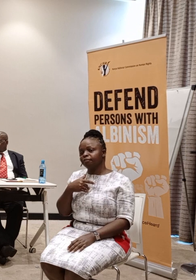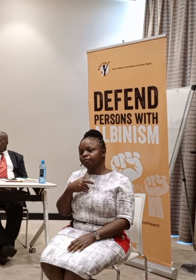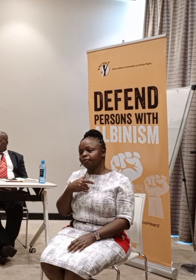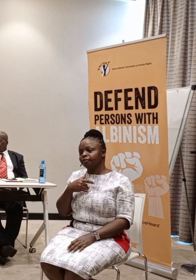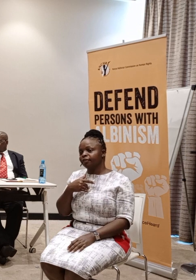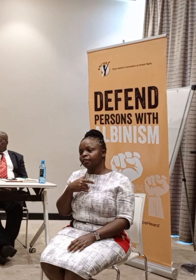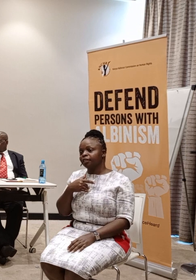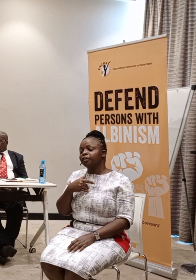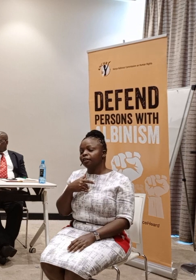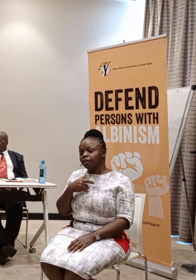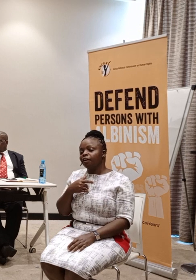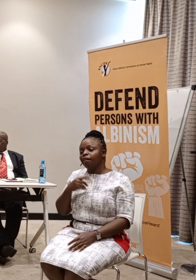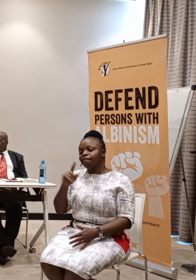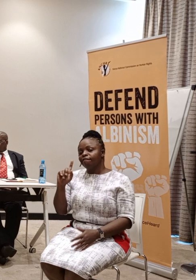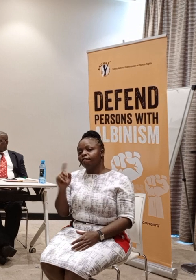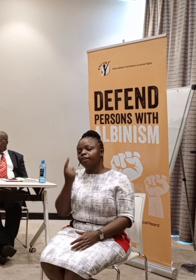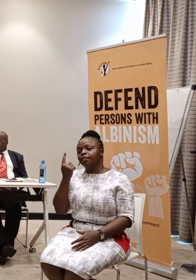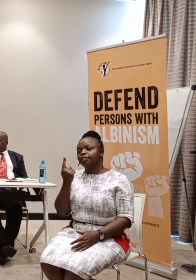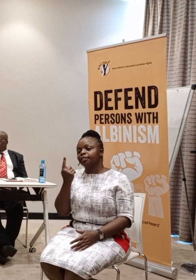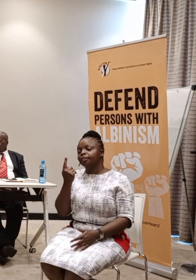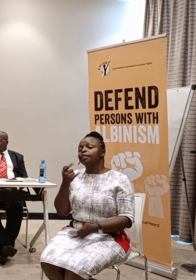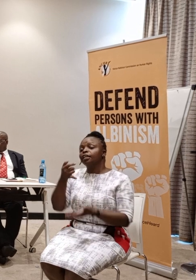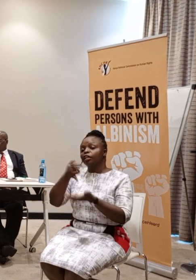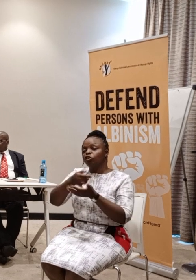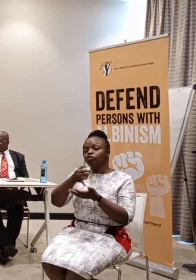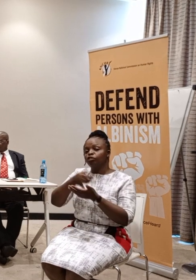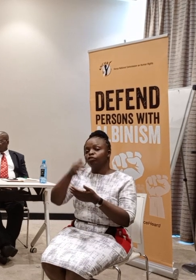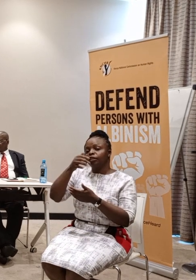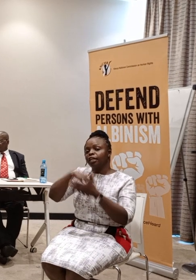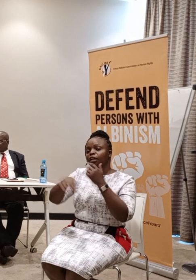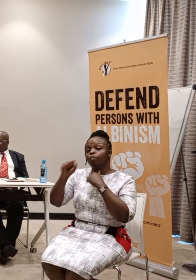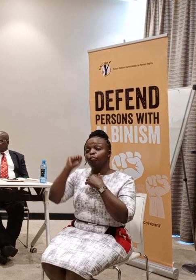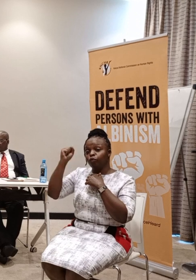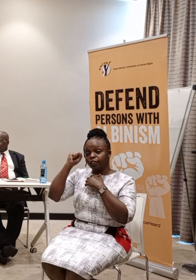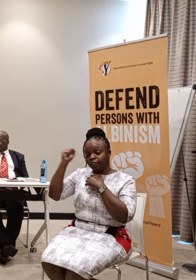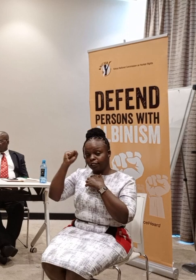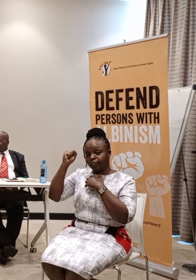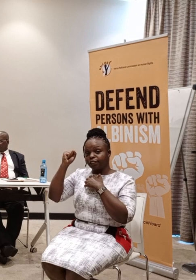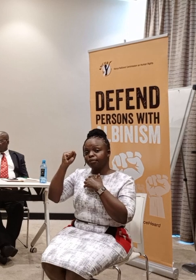really inclusion of in politics,